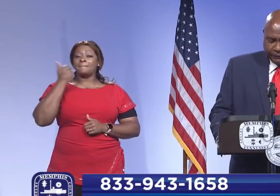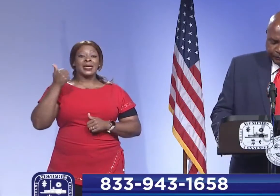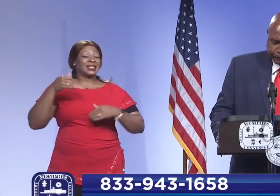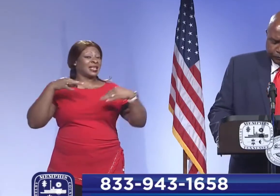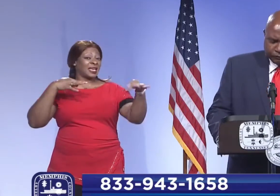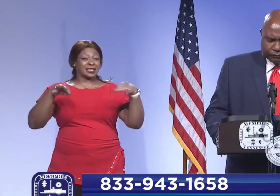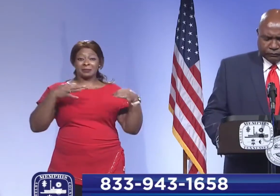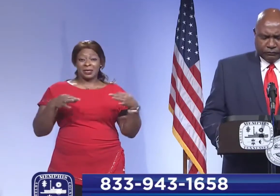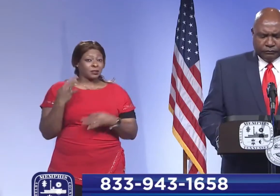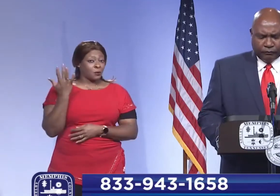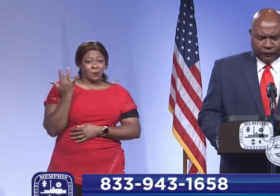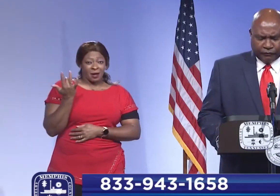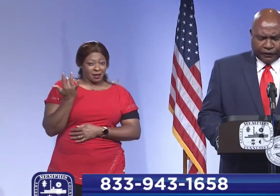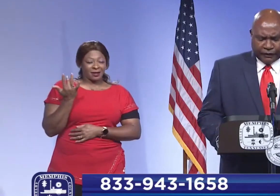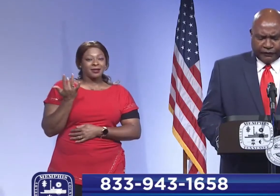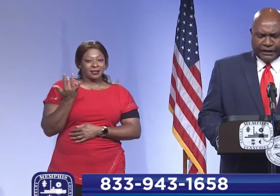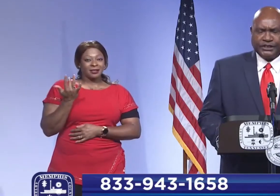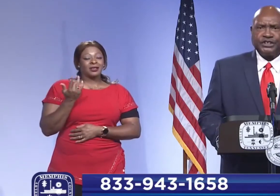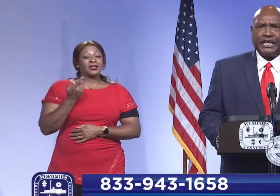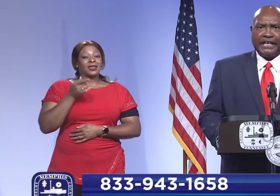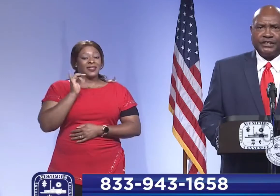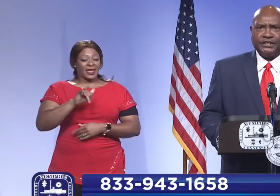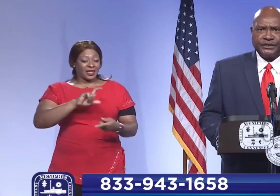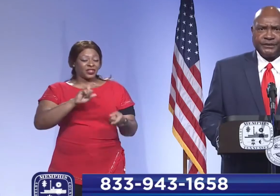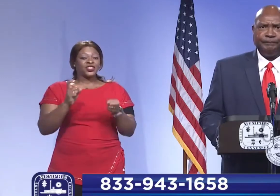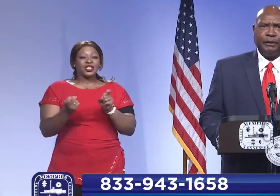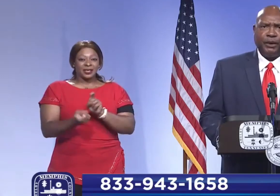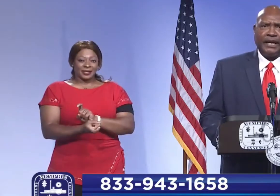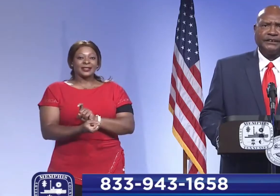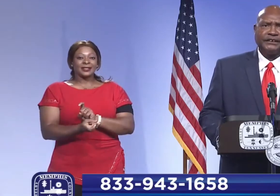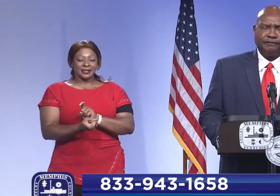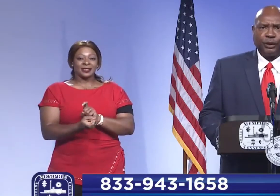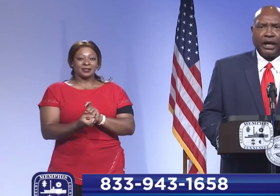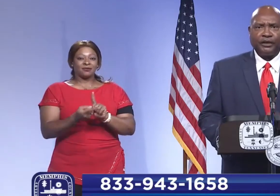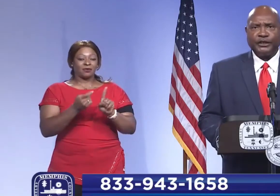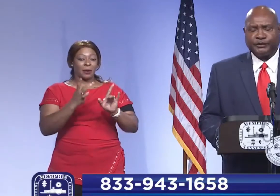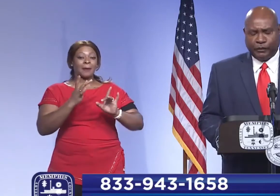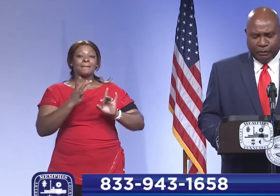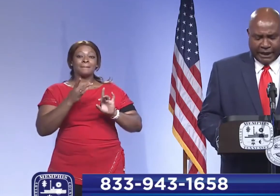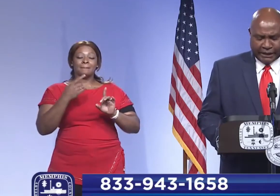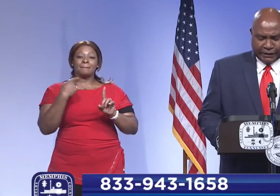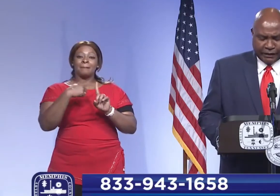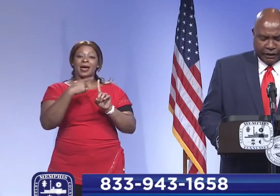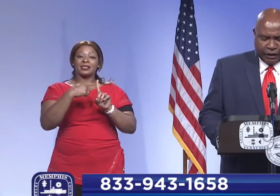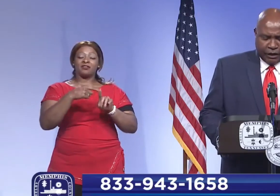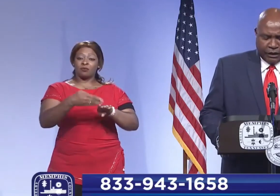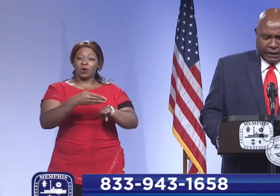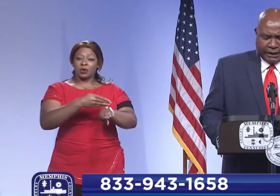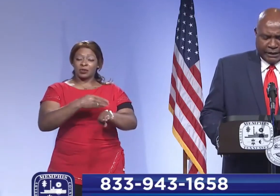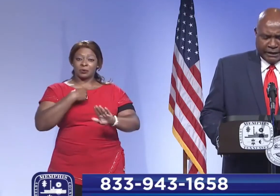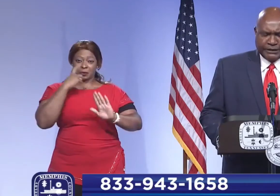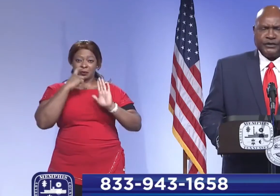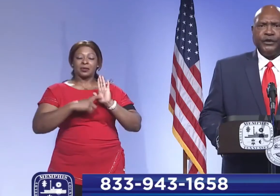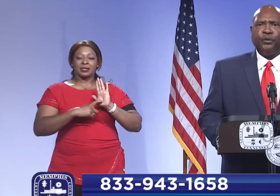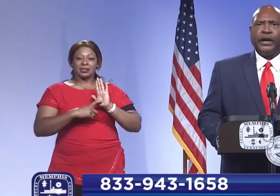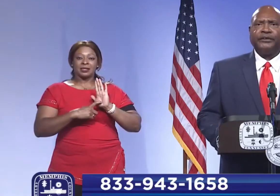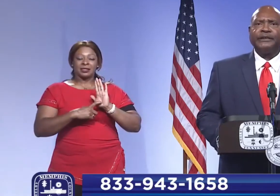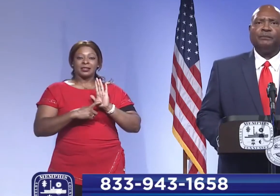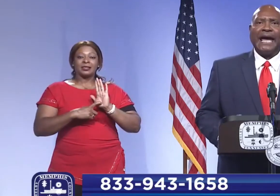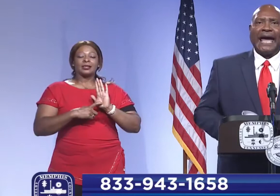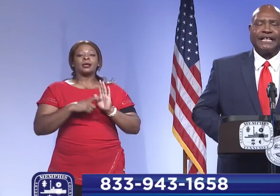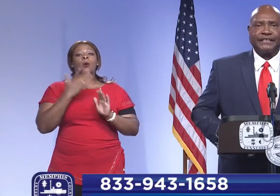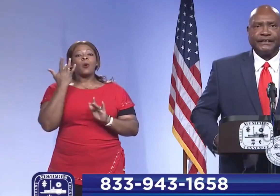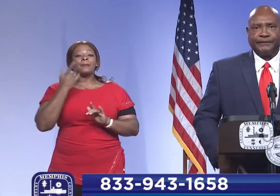explanation for these changes and the positive progress we're making is the wearing